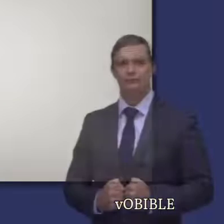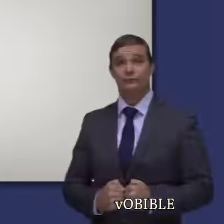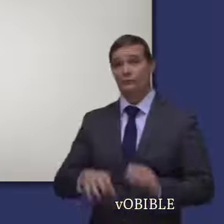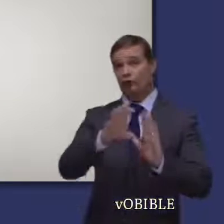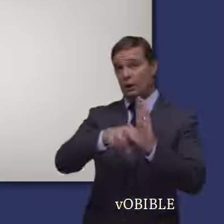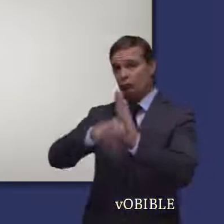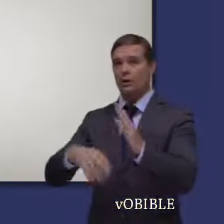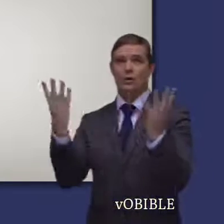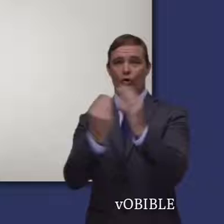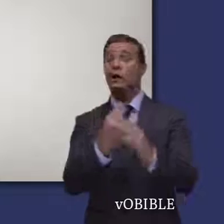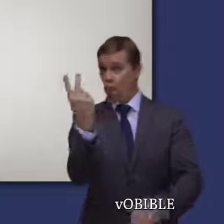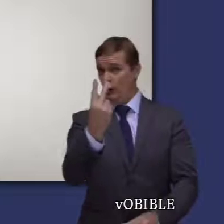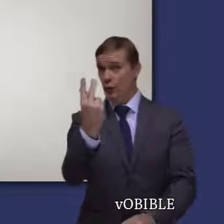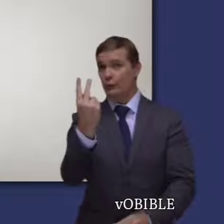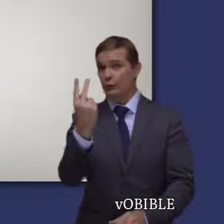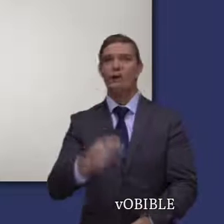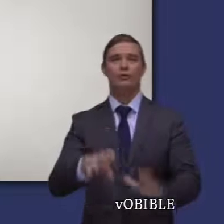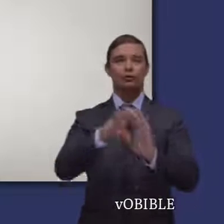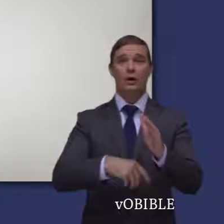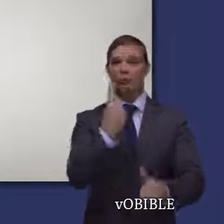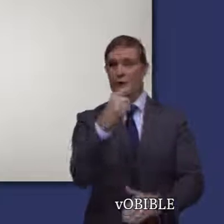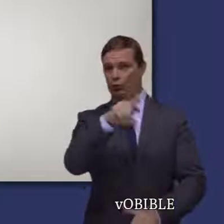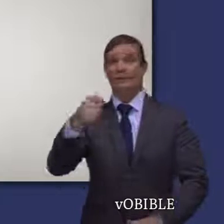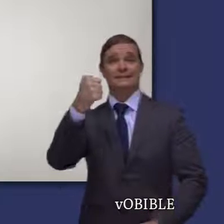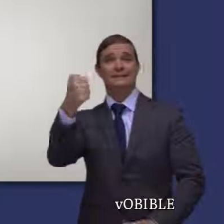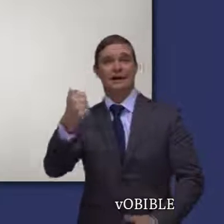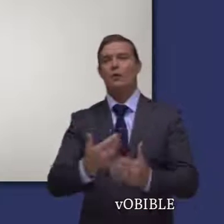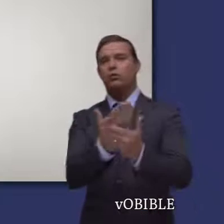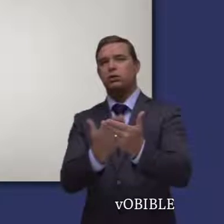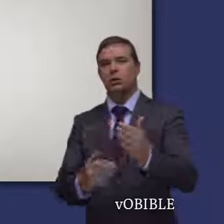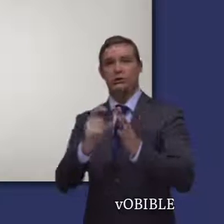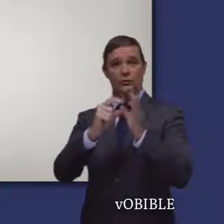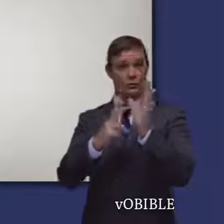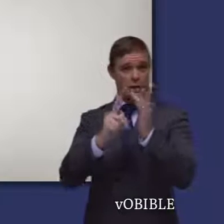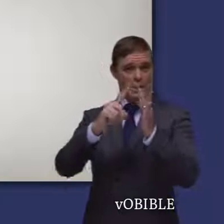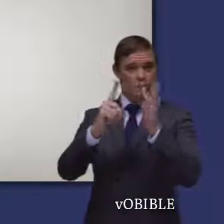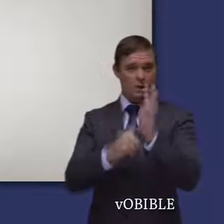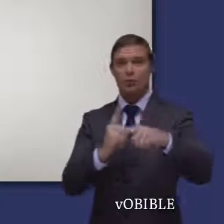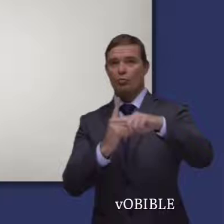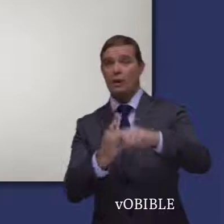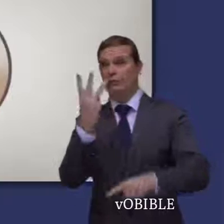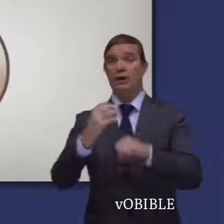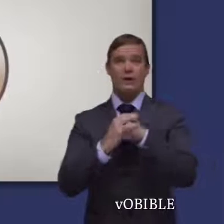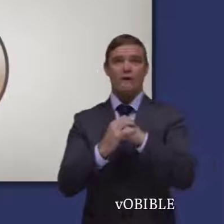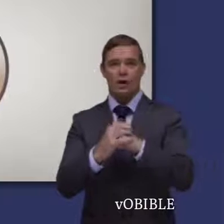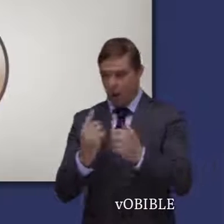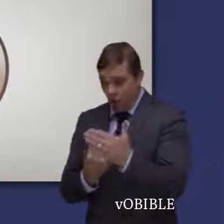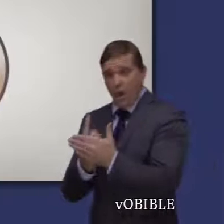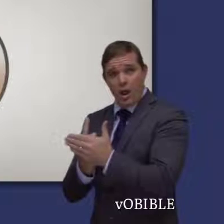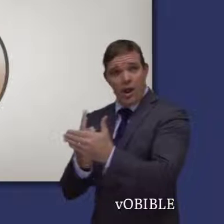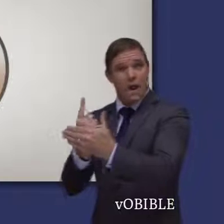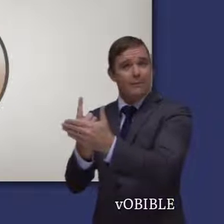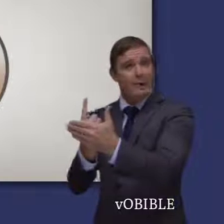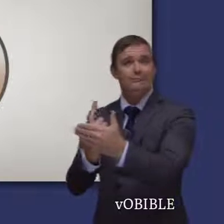The book of Daniel has 12 chapters. Chapters 1 to 6 record in chronological order the experiences